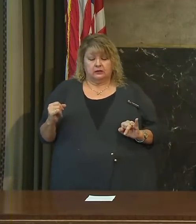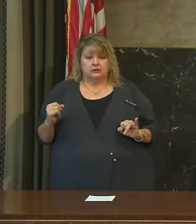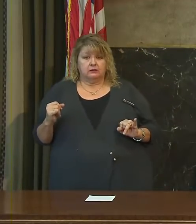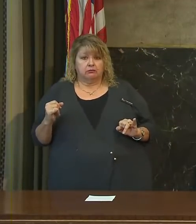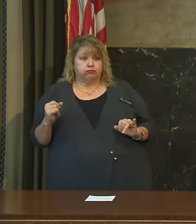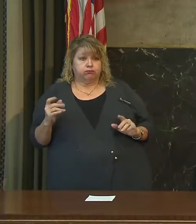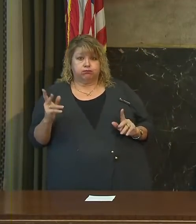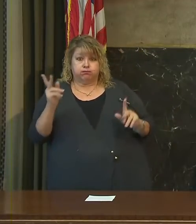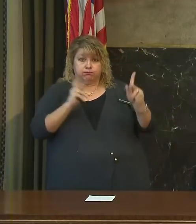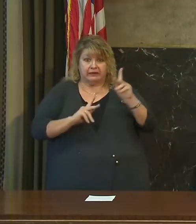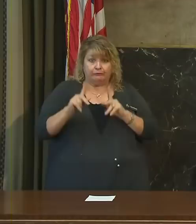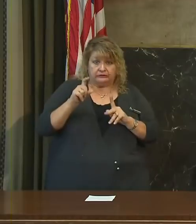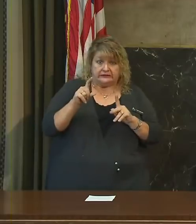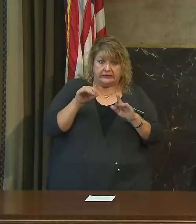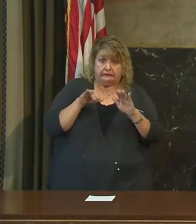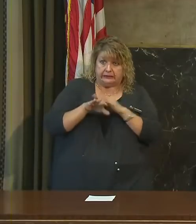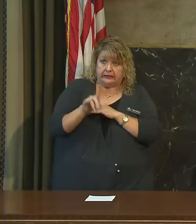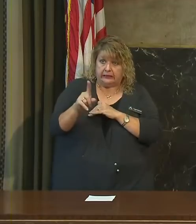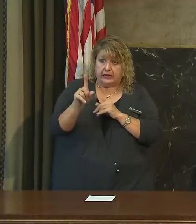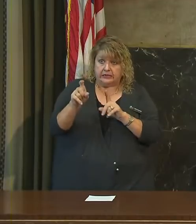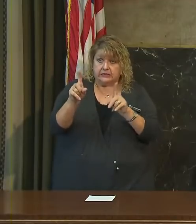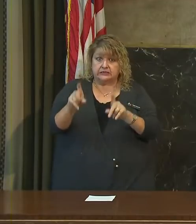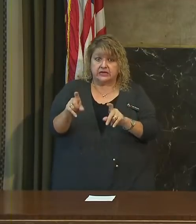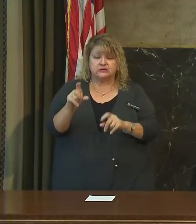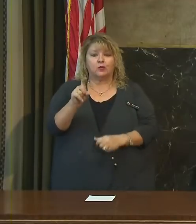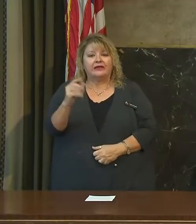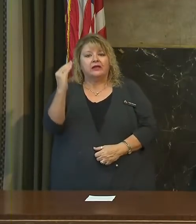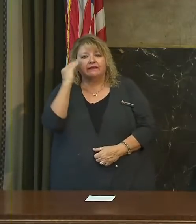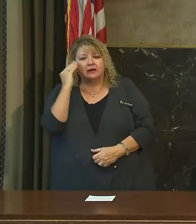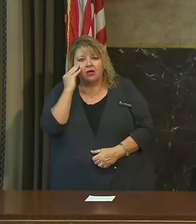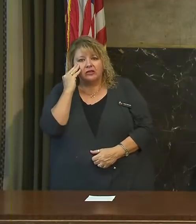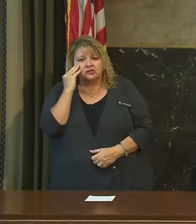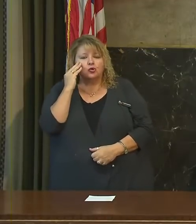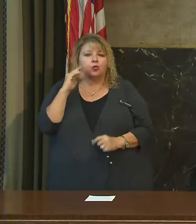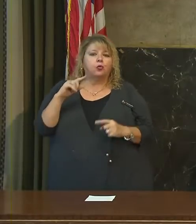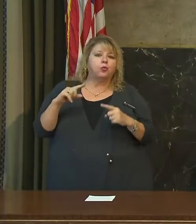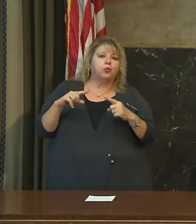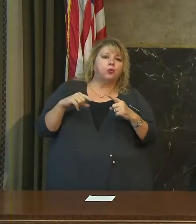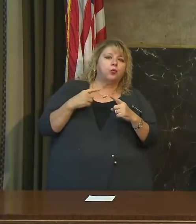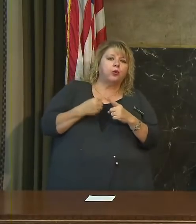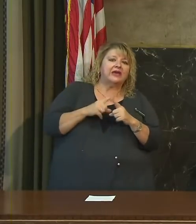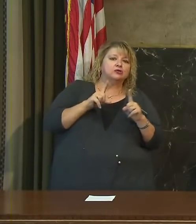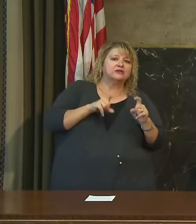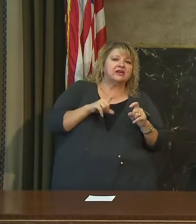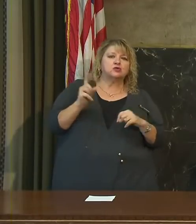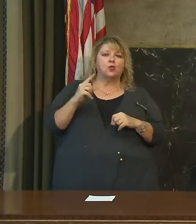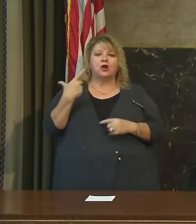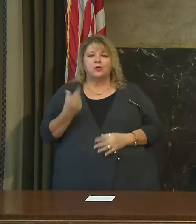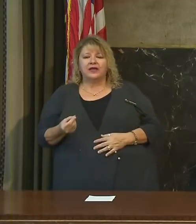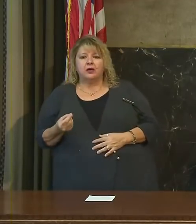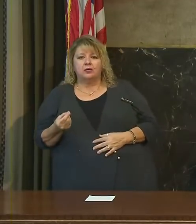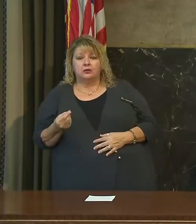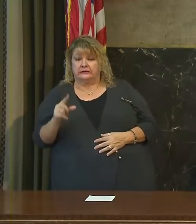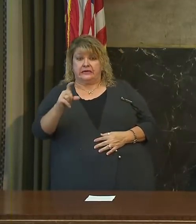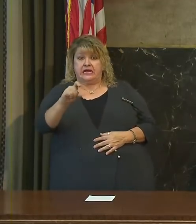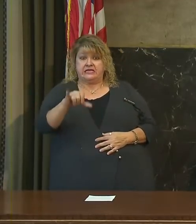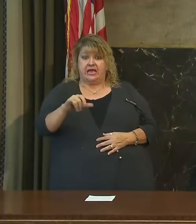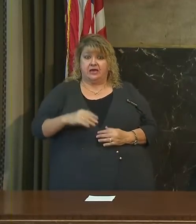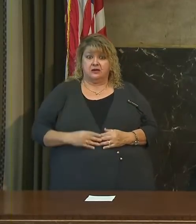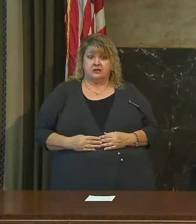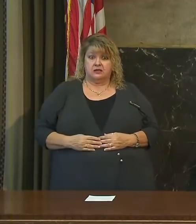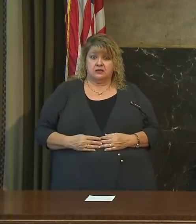individuals need access to testing and need the knowledge and to know, when and where to go without question. So what we're really